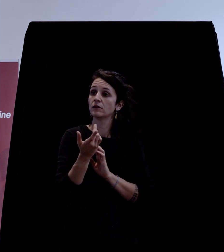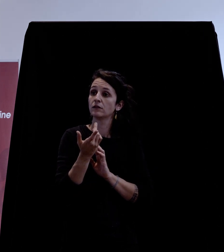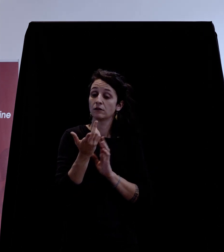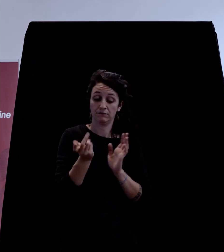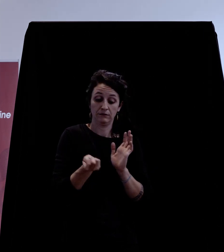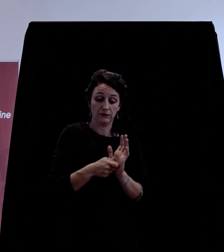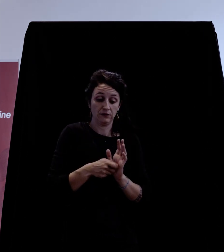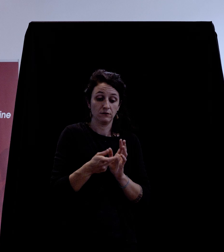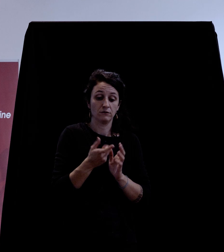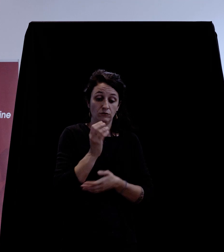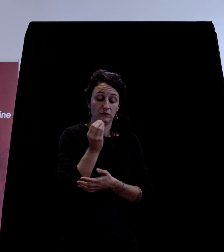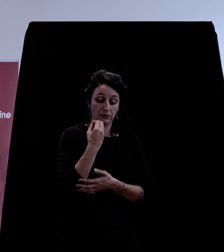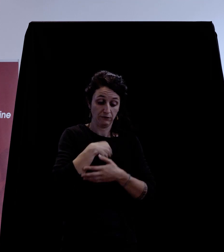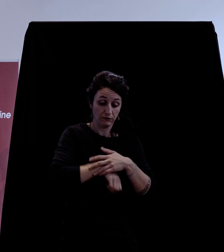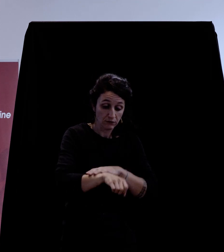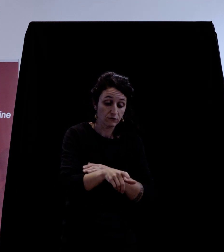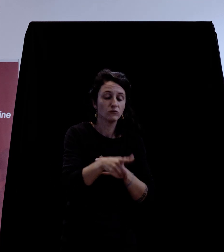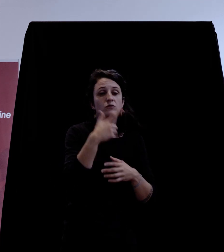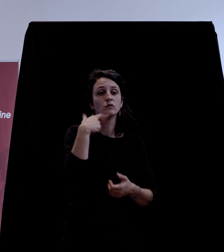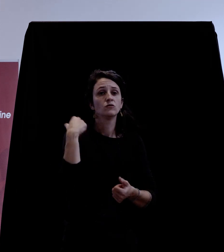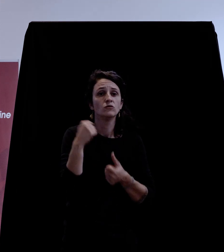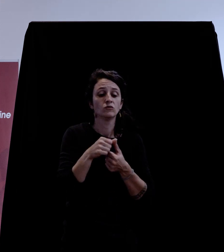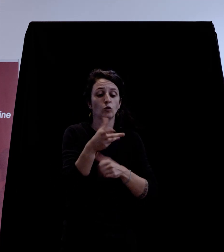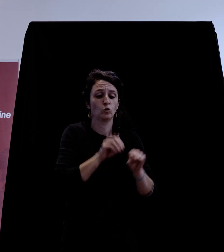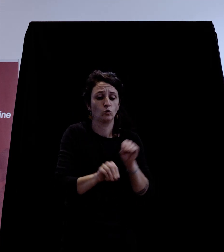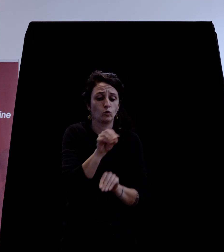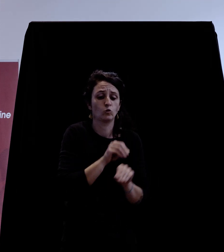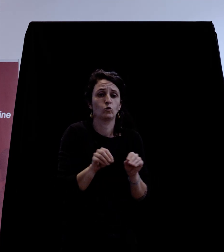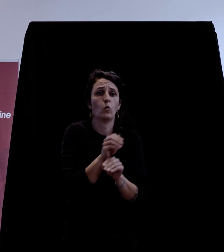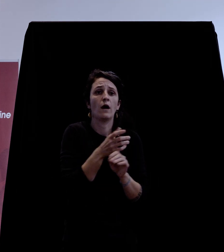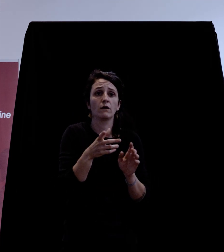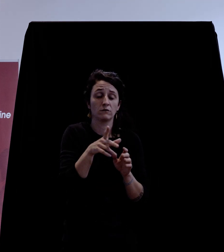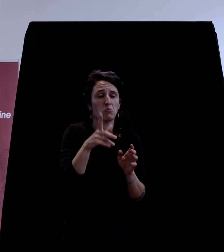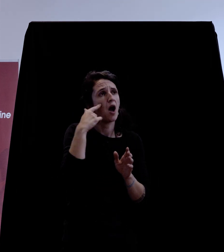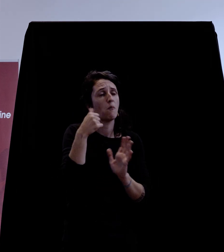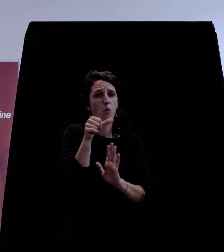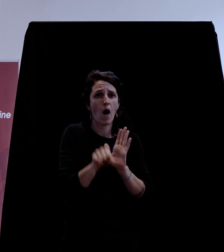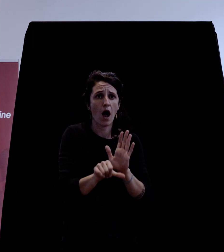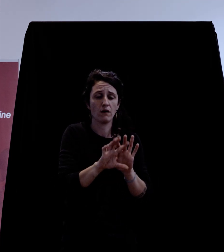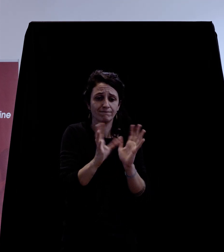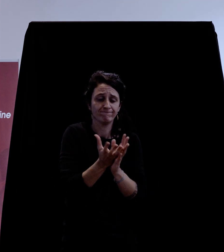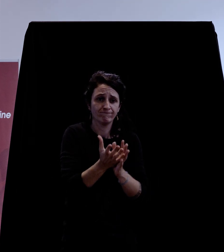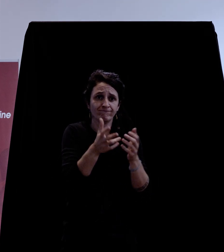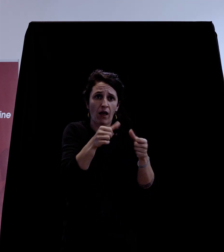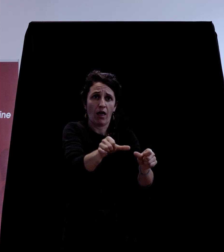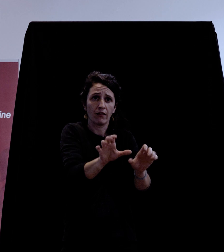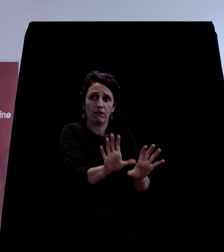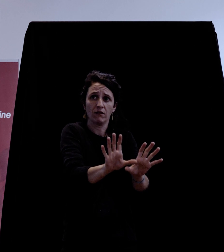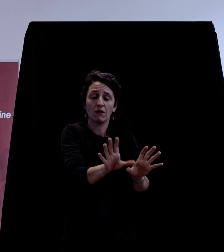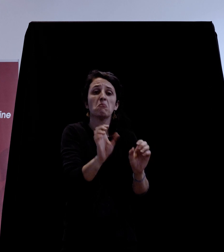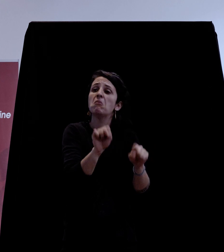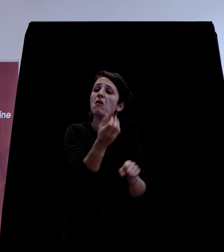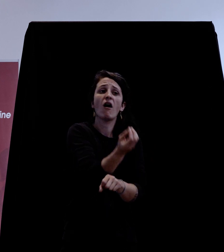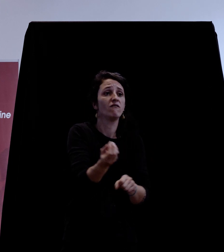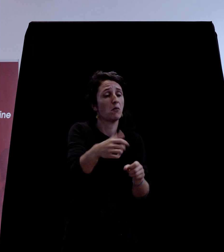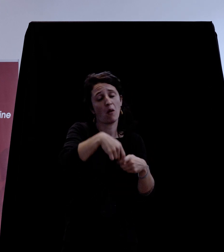unit for a month. Some of your kids may have been there much longer than a month, and some of your kids may have not